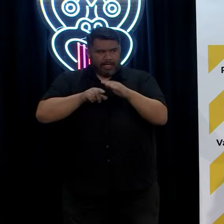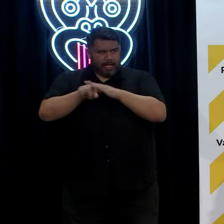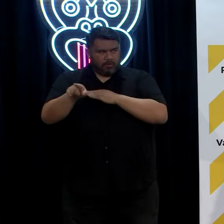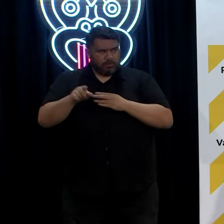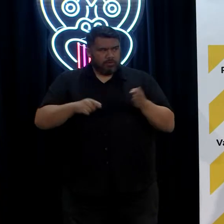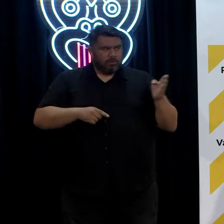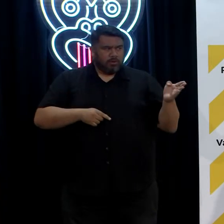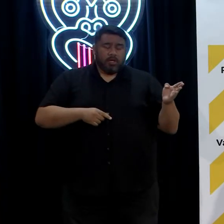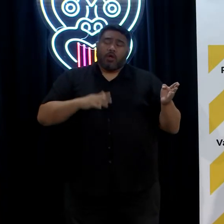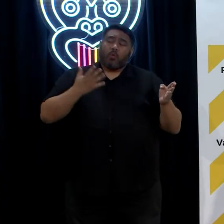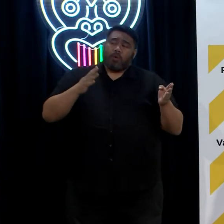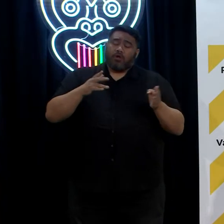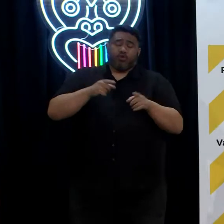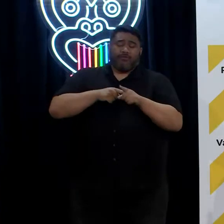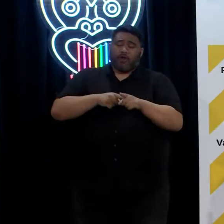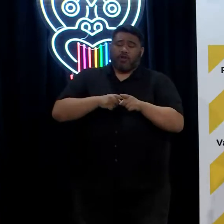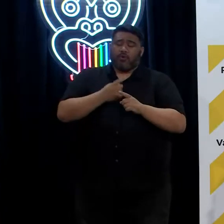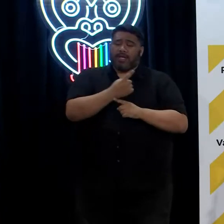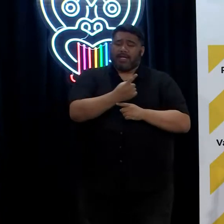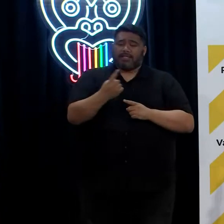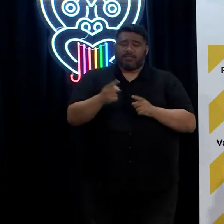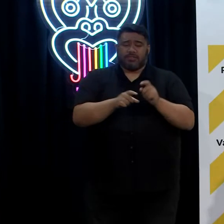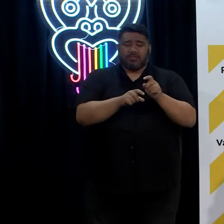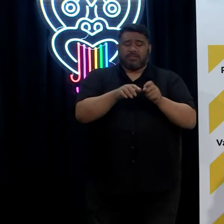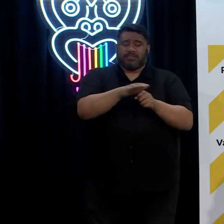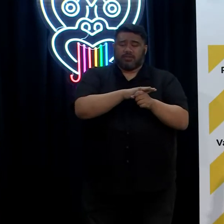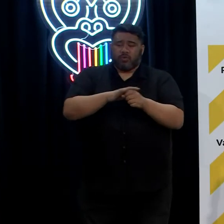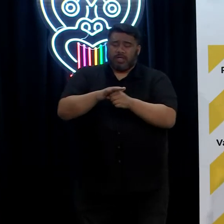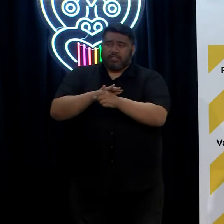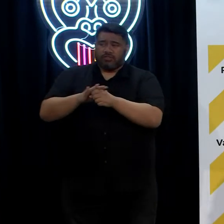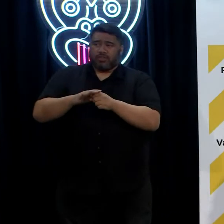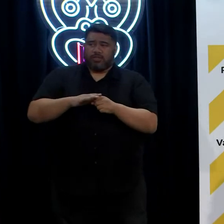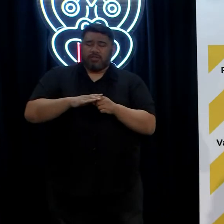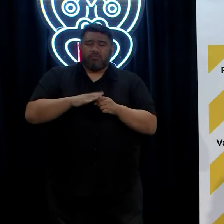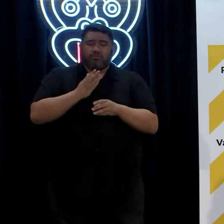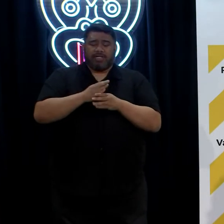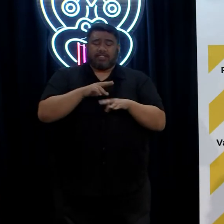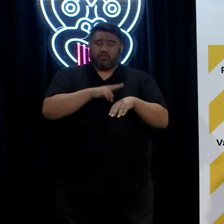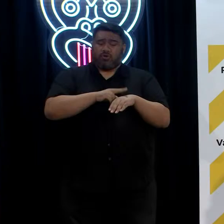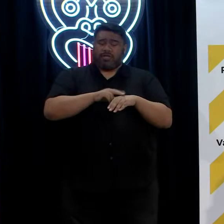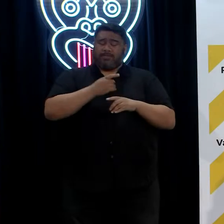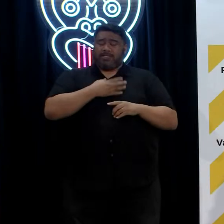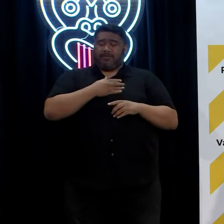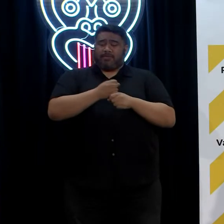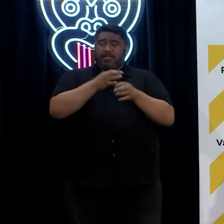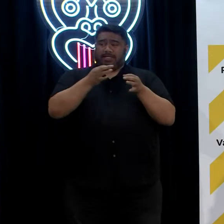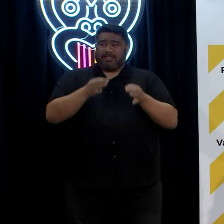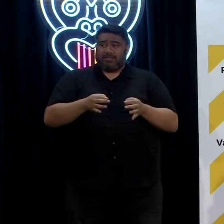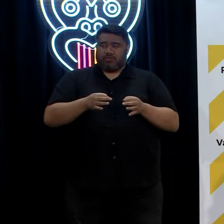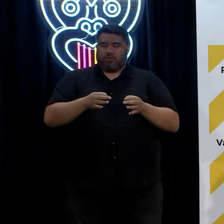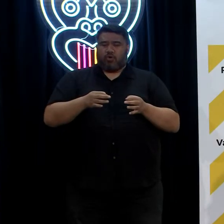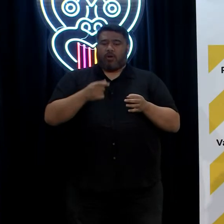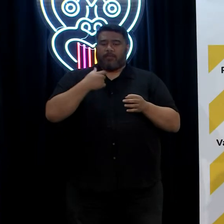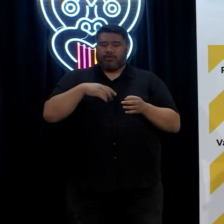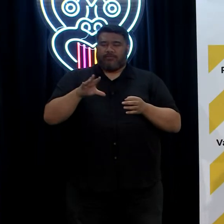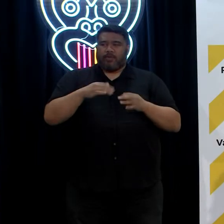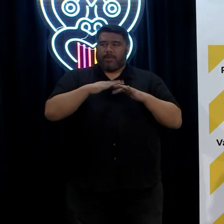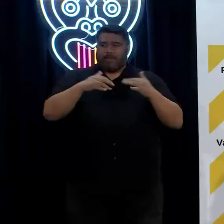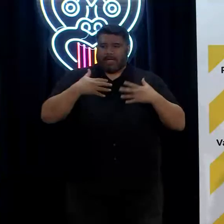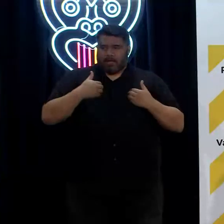and that's why, as the Deputy Prime Minister says, these are clinical decisions that are taken by the Medical Officer of Health, which they are able to do.